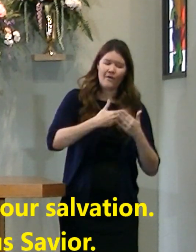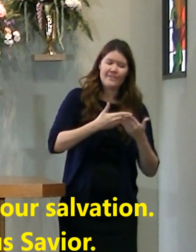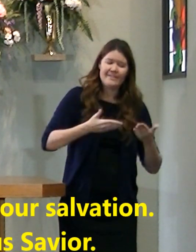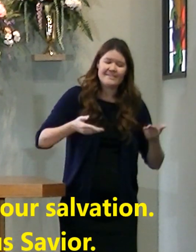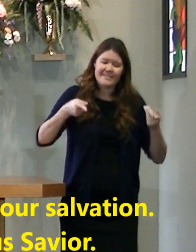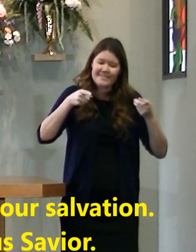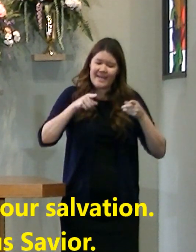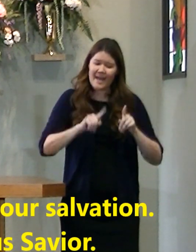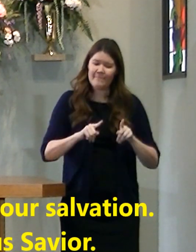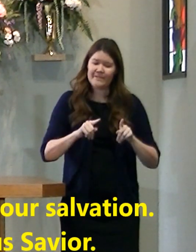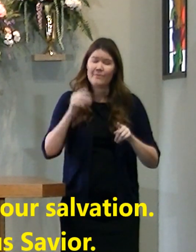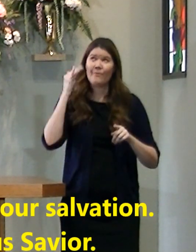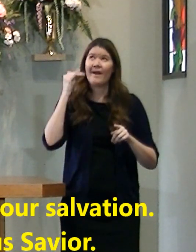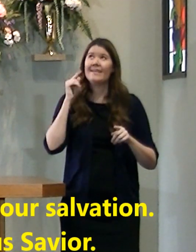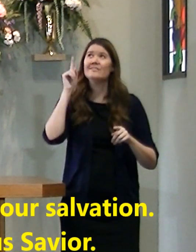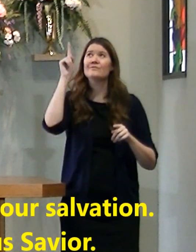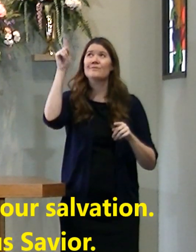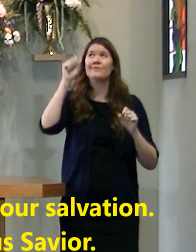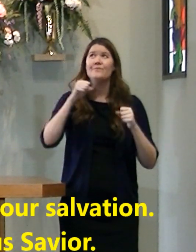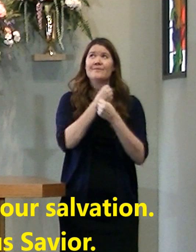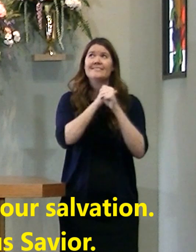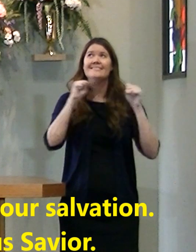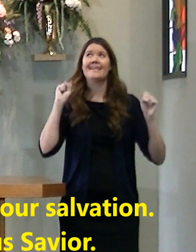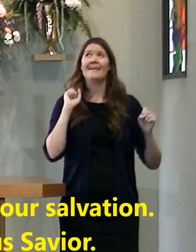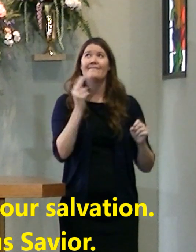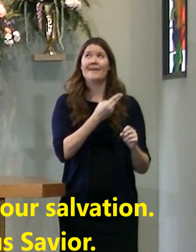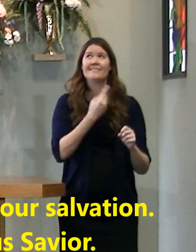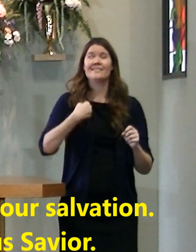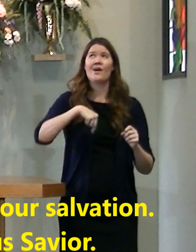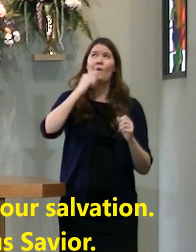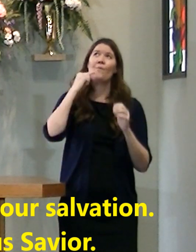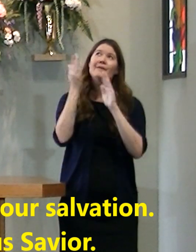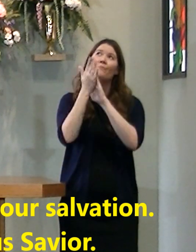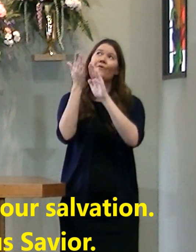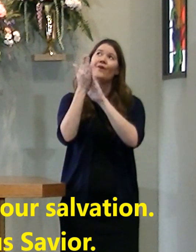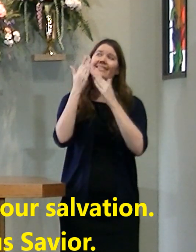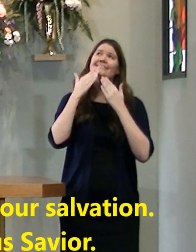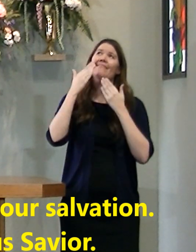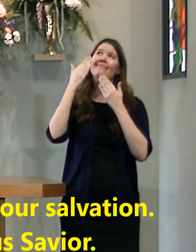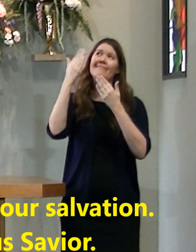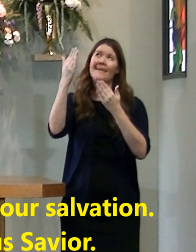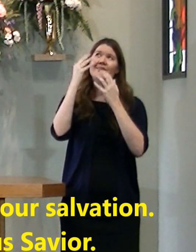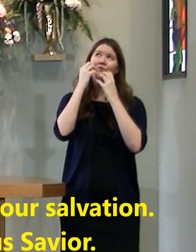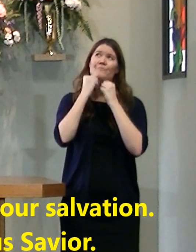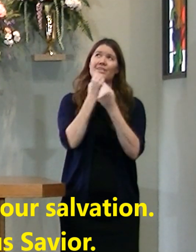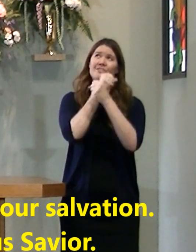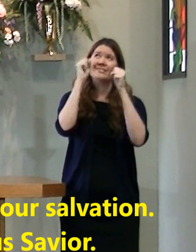through to secure our salvation. We praise and thank you, precious Savior.